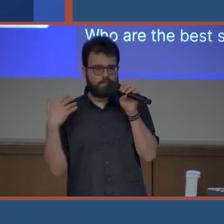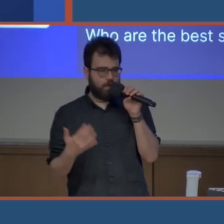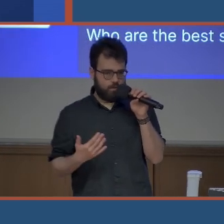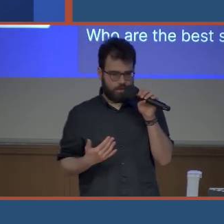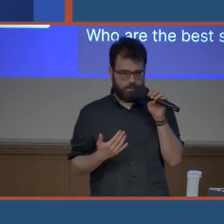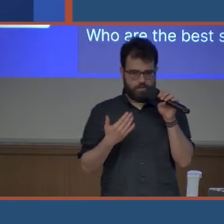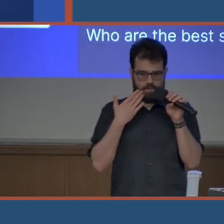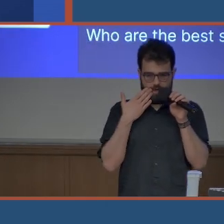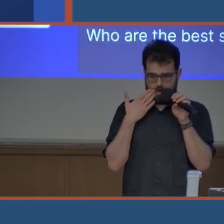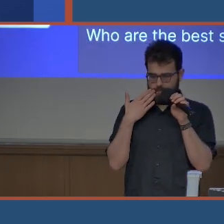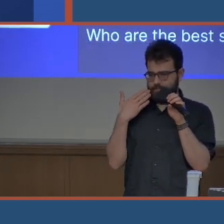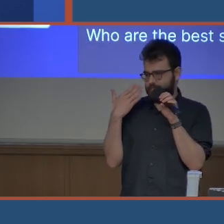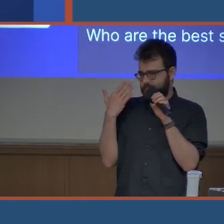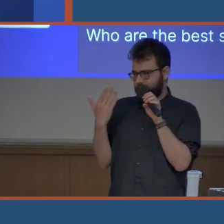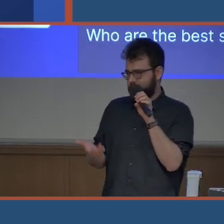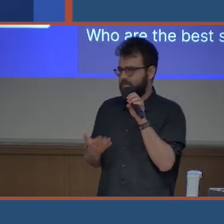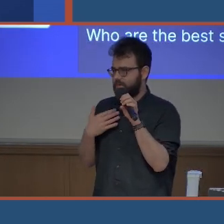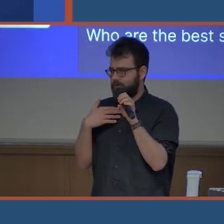we do not only use,